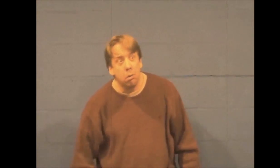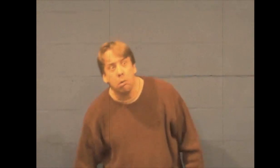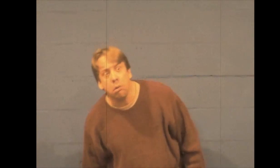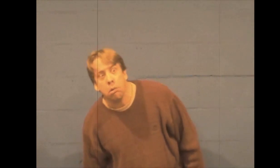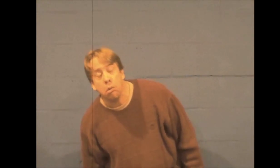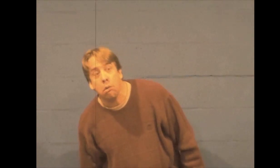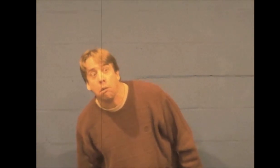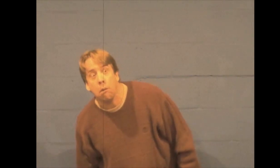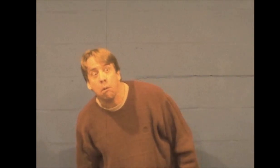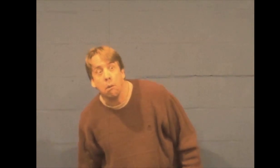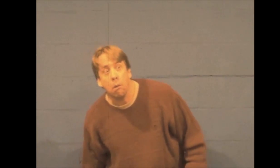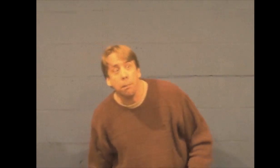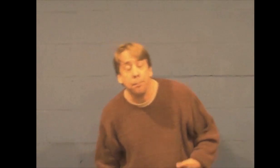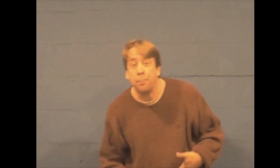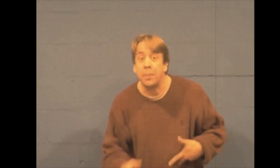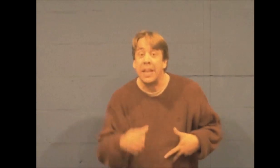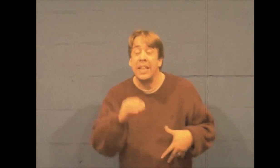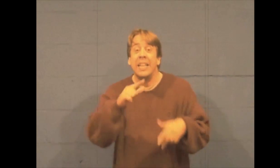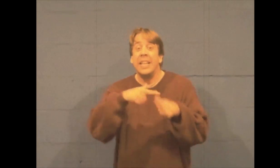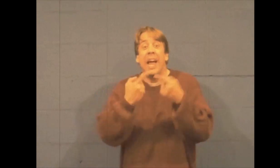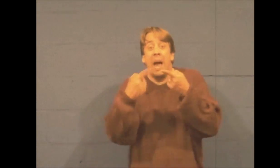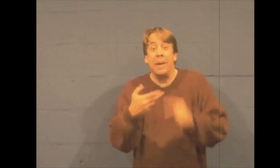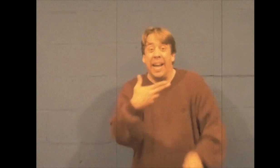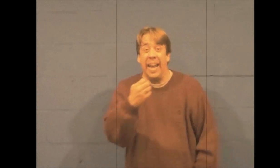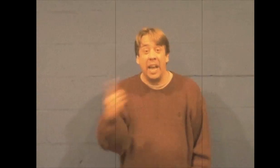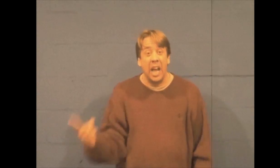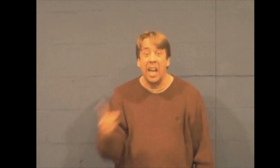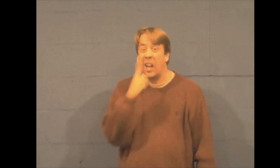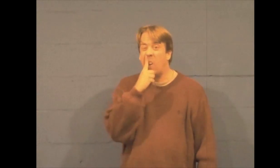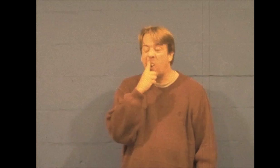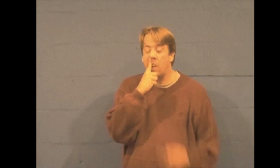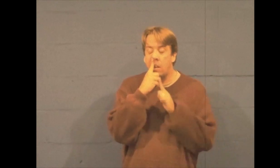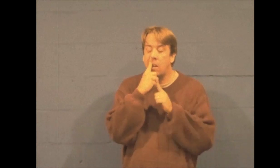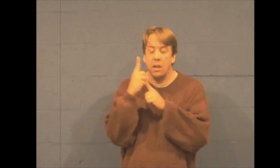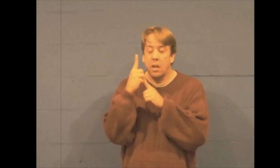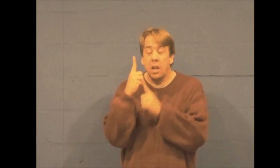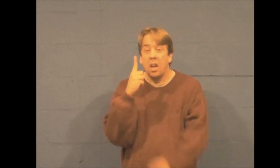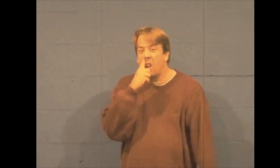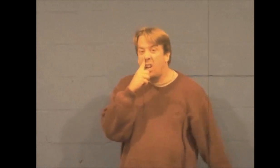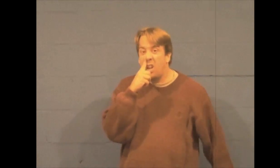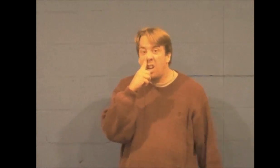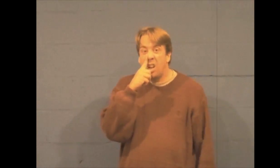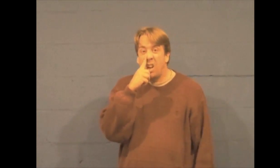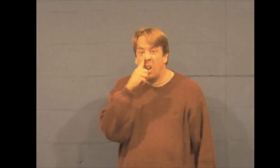stockings. I saw it with my own 2 eyes. Then he twitched his nose again,